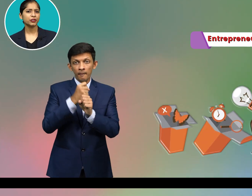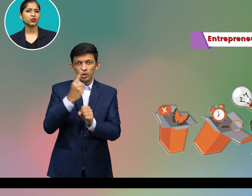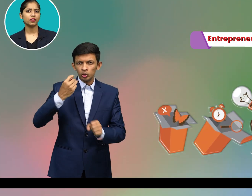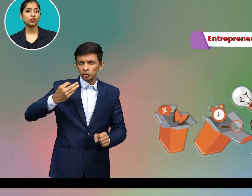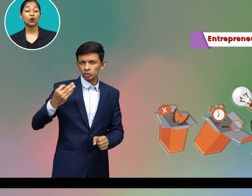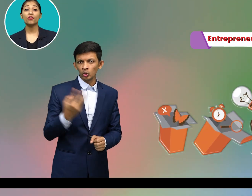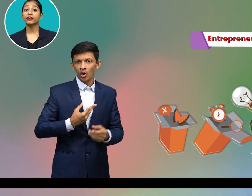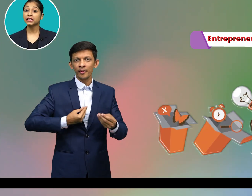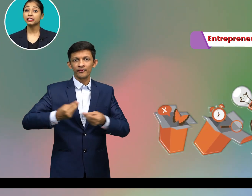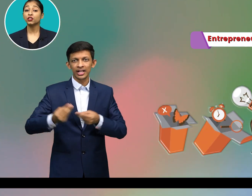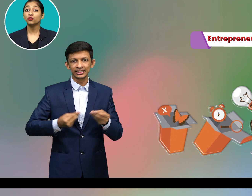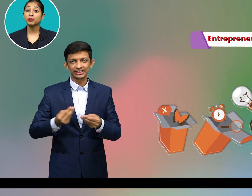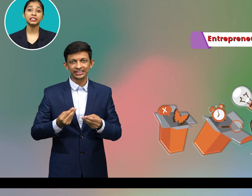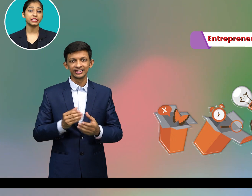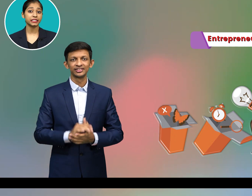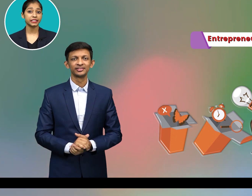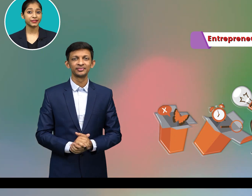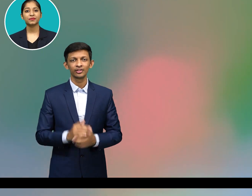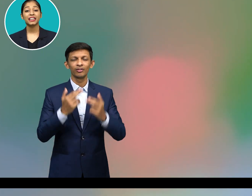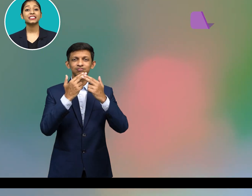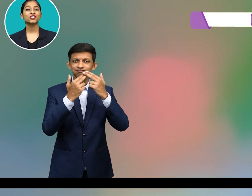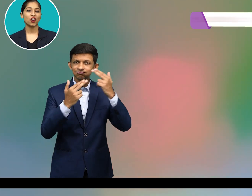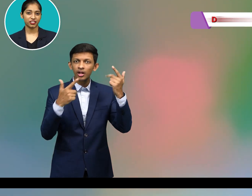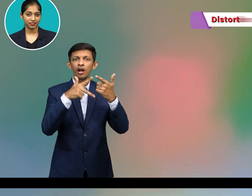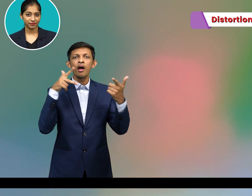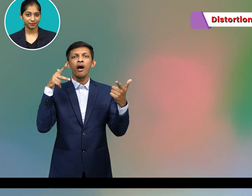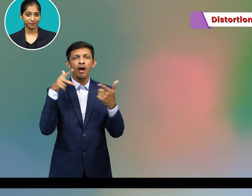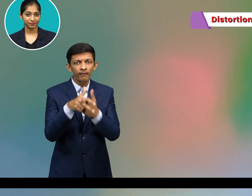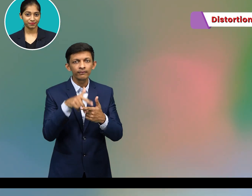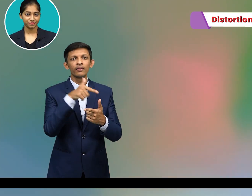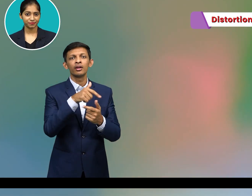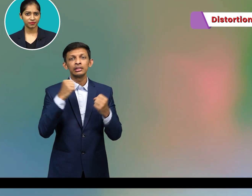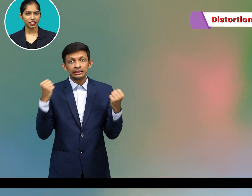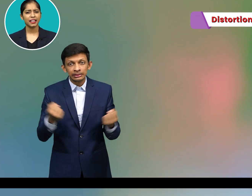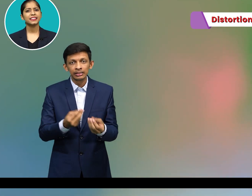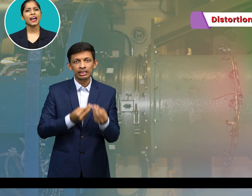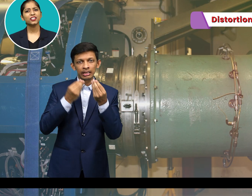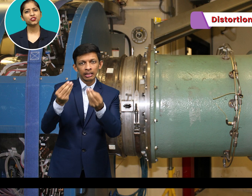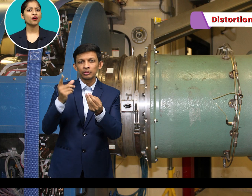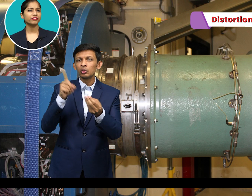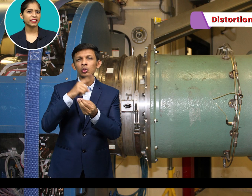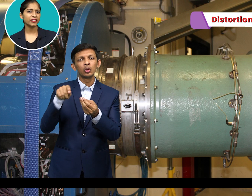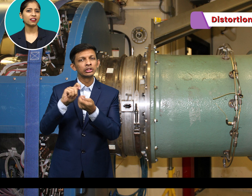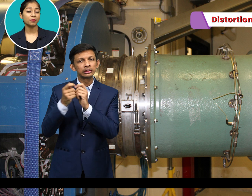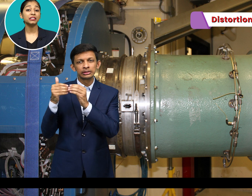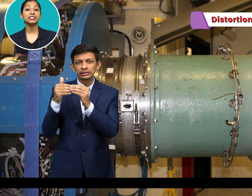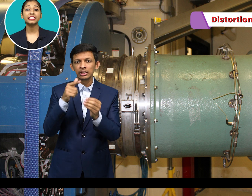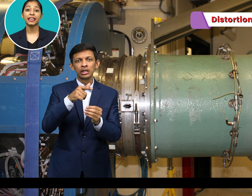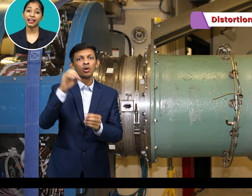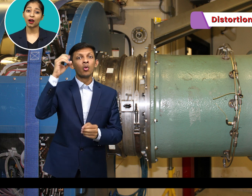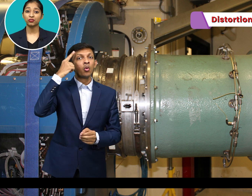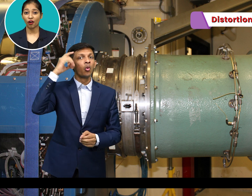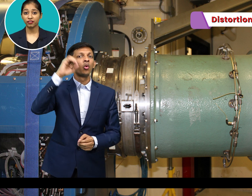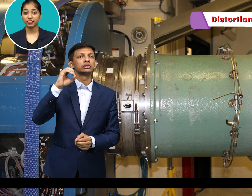An individual who creates a new business. Distortion. The action of giving a